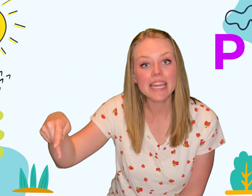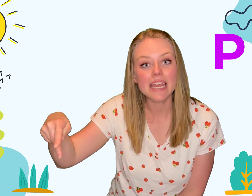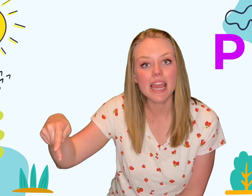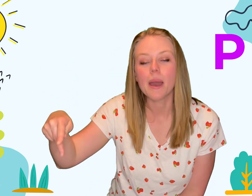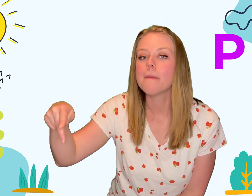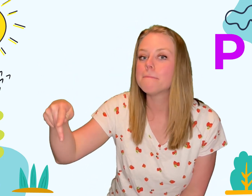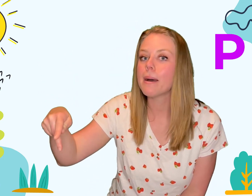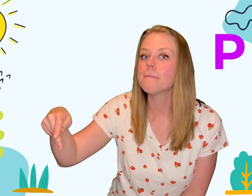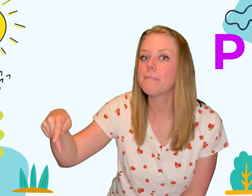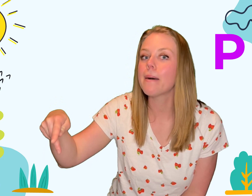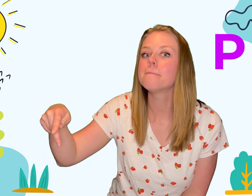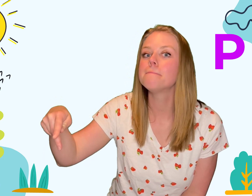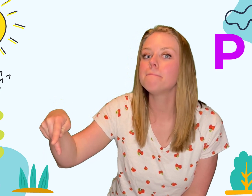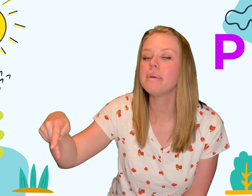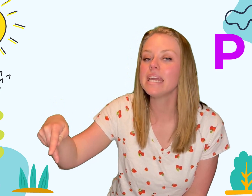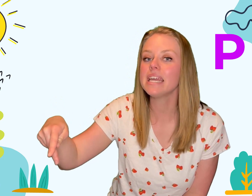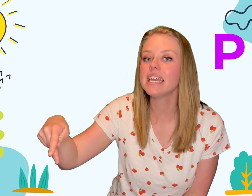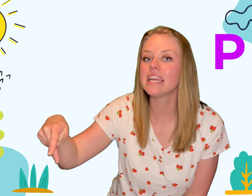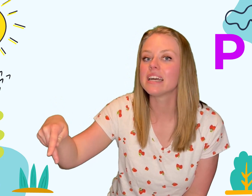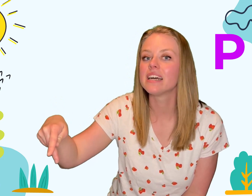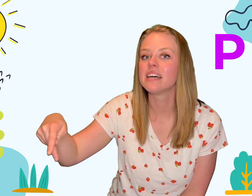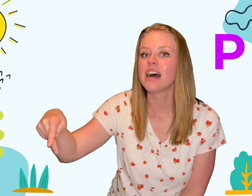P? P.